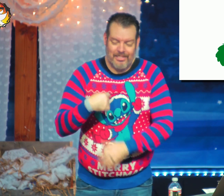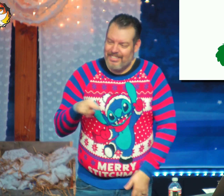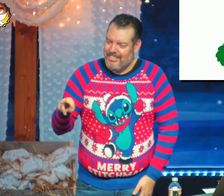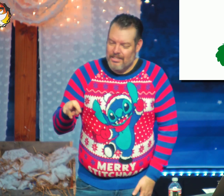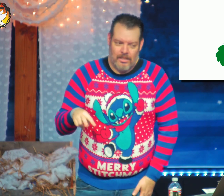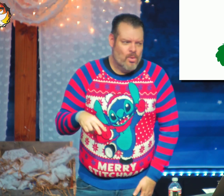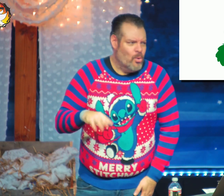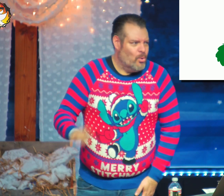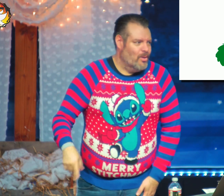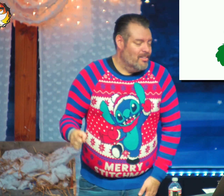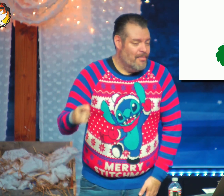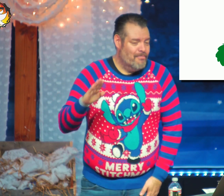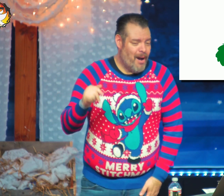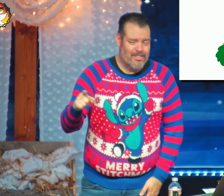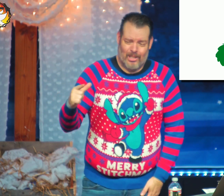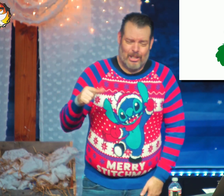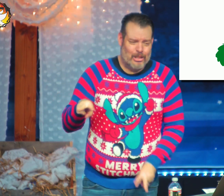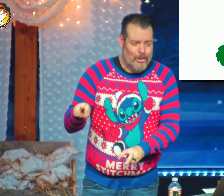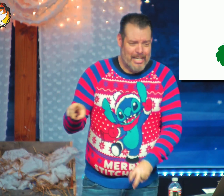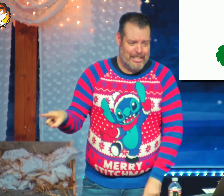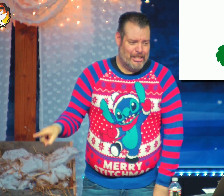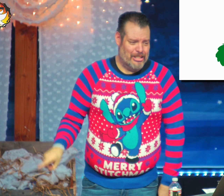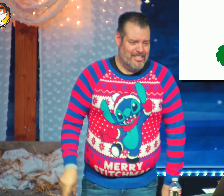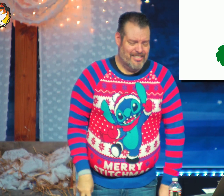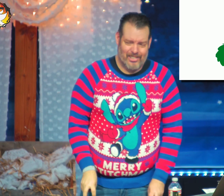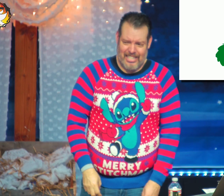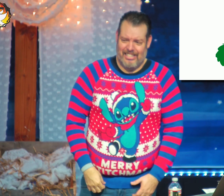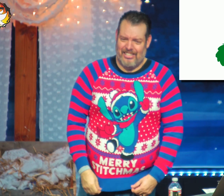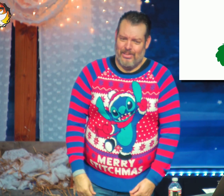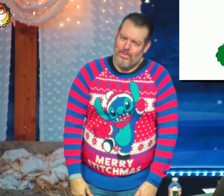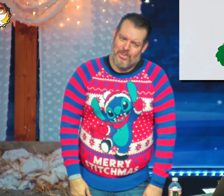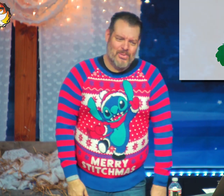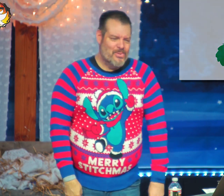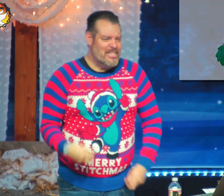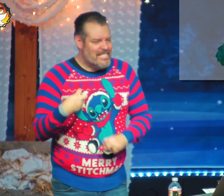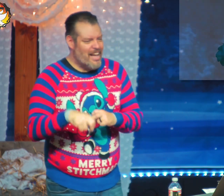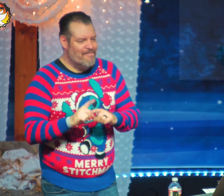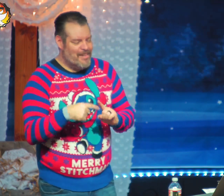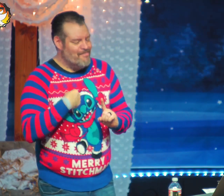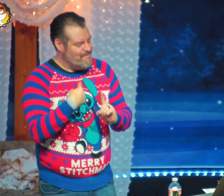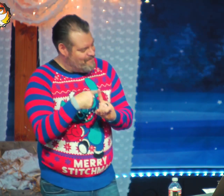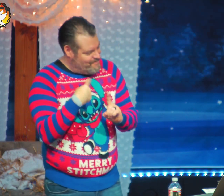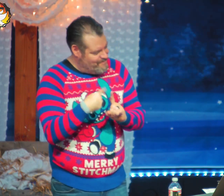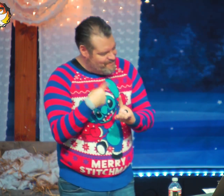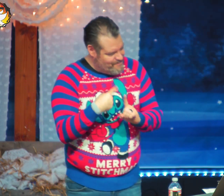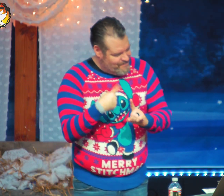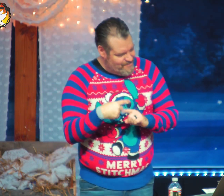year. Don't have those ugly thoughts. Bah